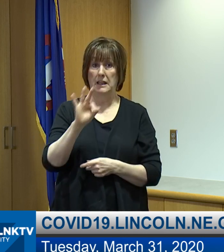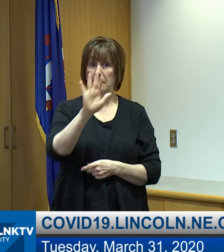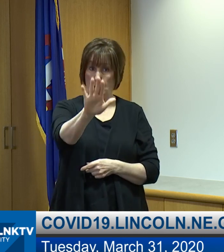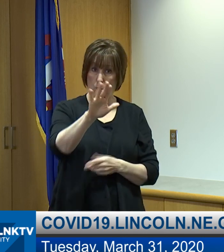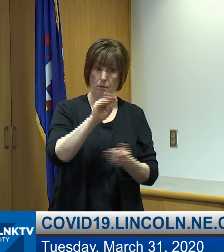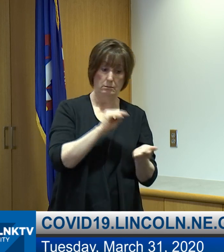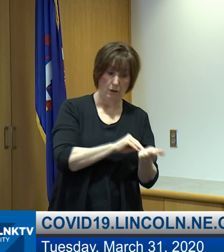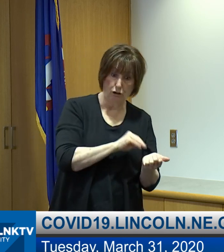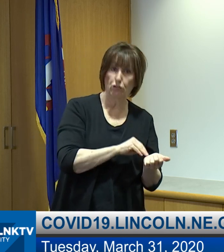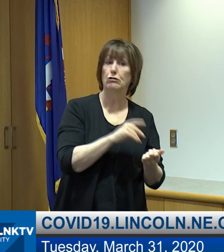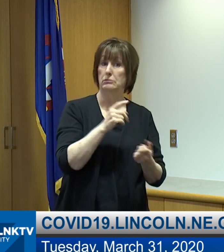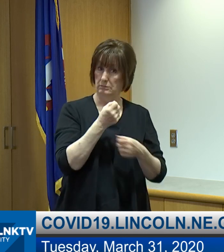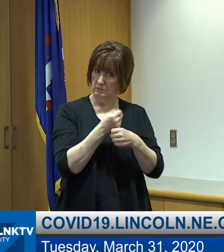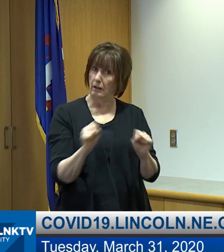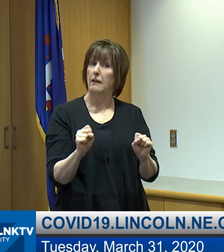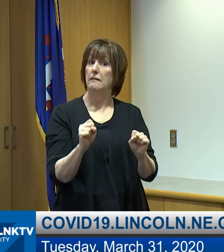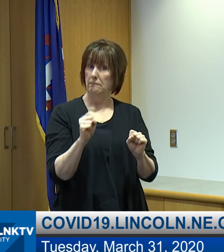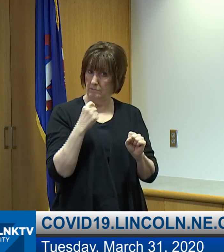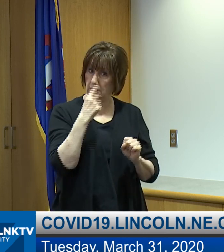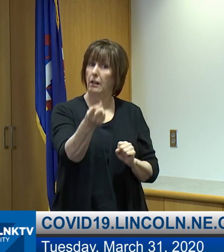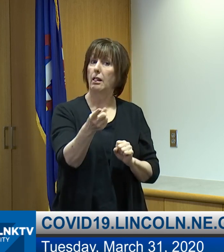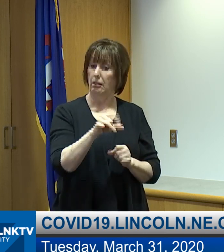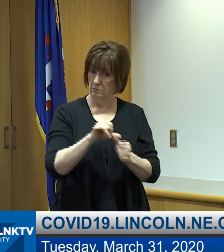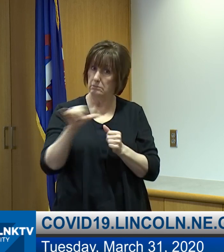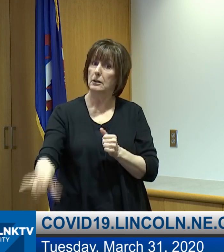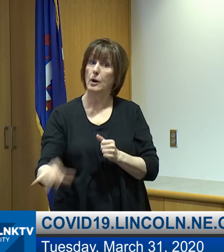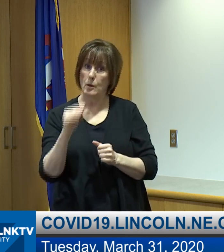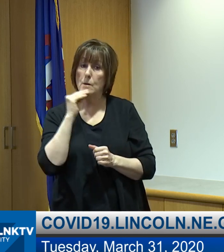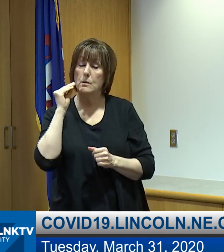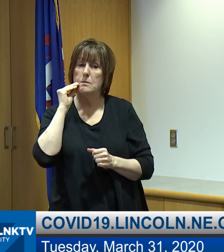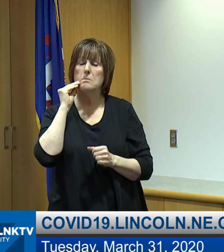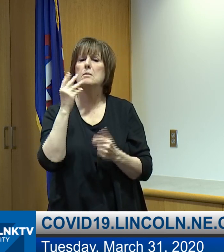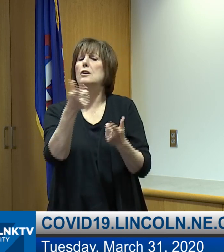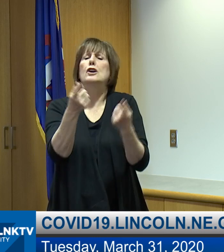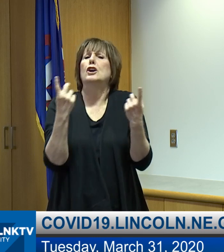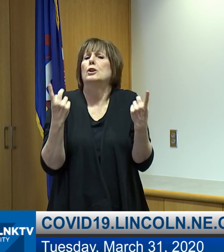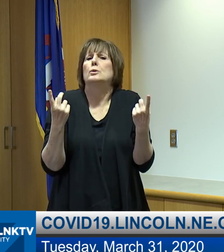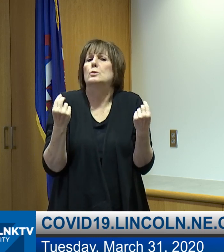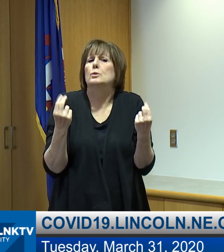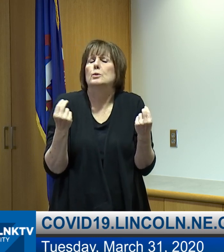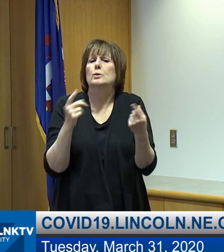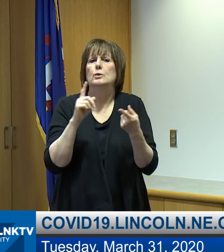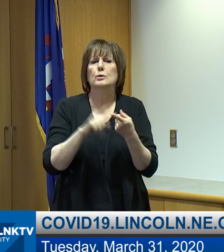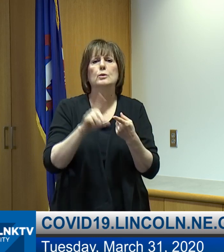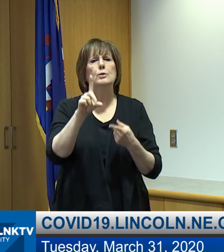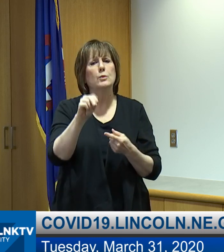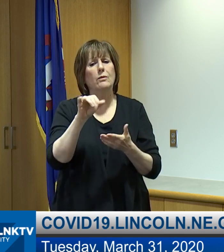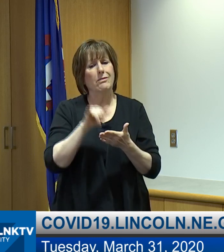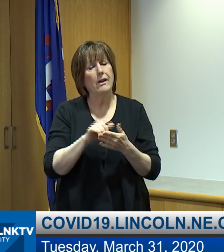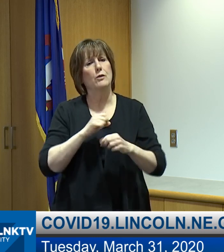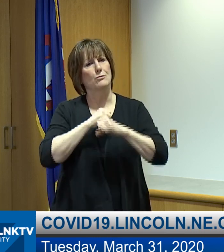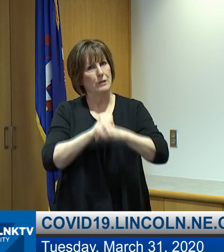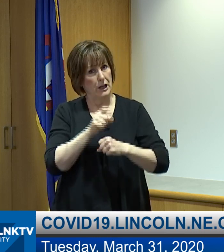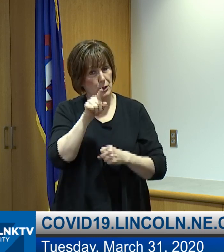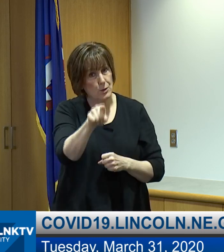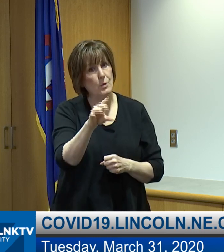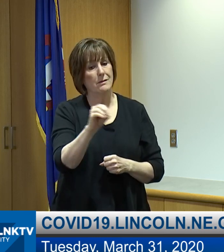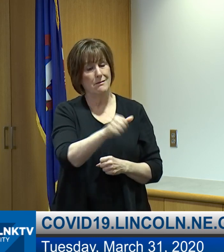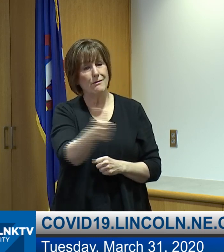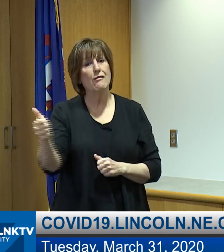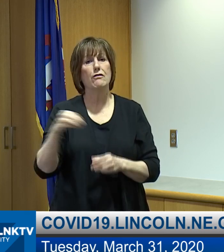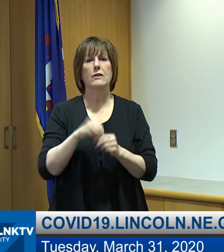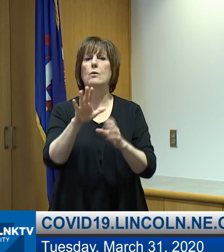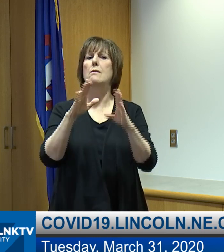medical provider to convalesce at home, we want to discuss important strategies for doing so in a way that protects you and others